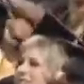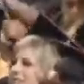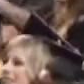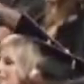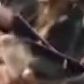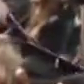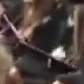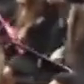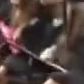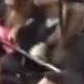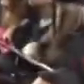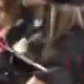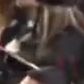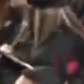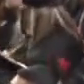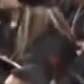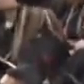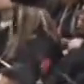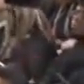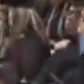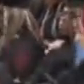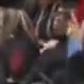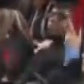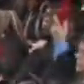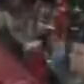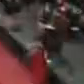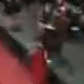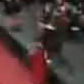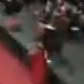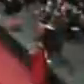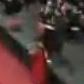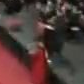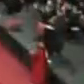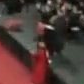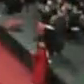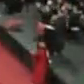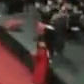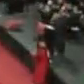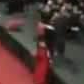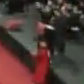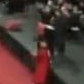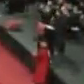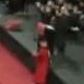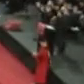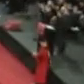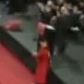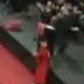Please join me in congratulating our graduates one more time.